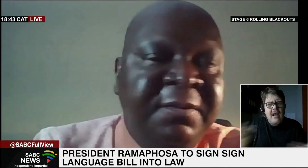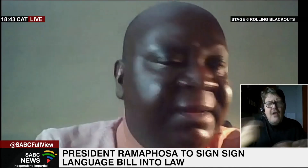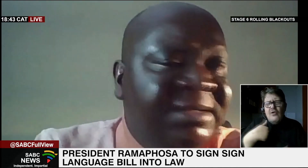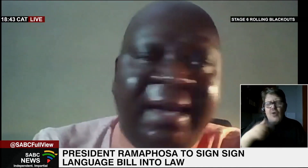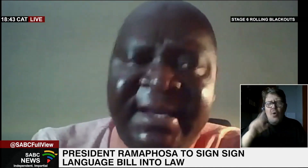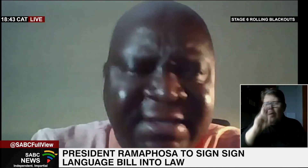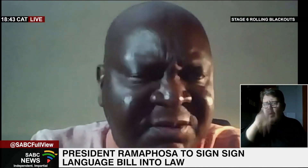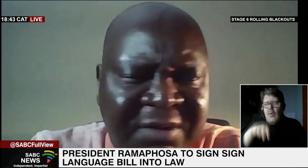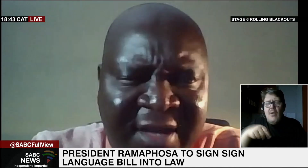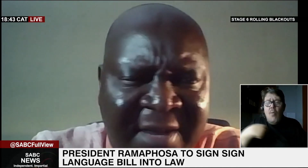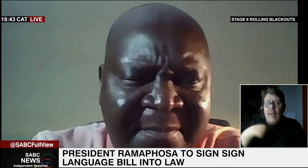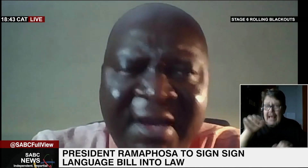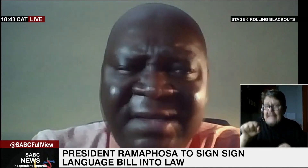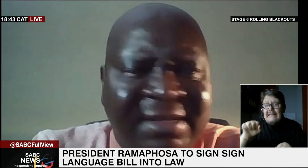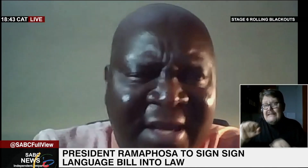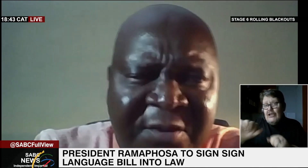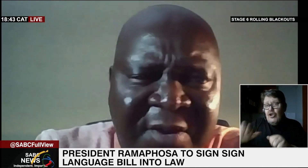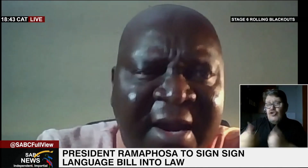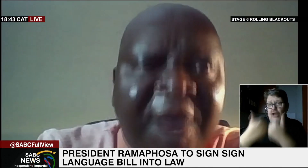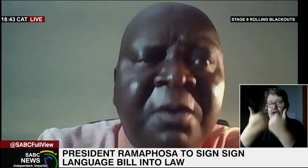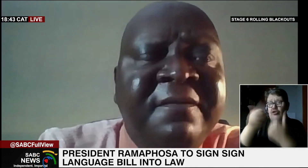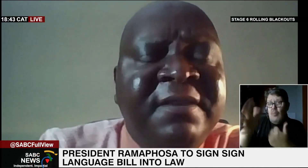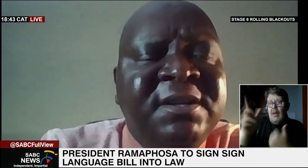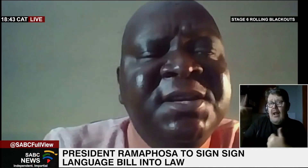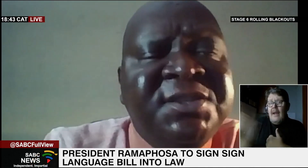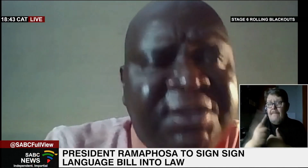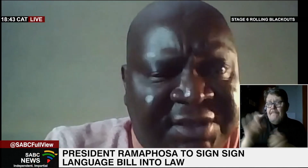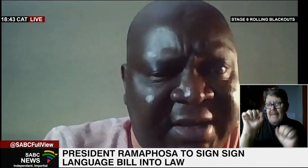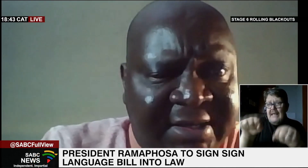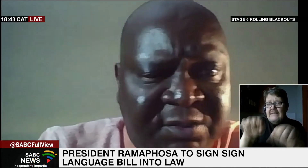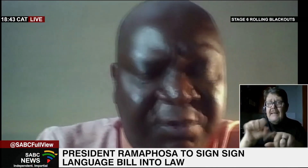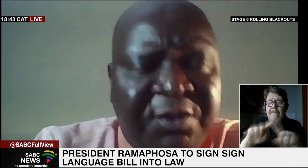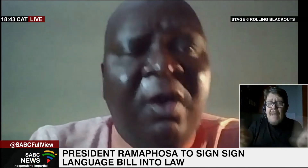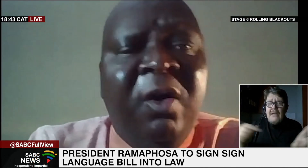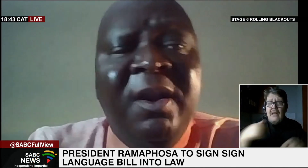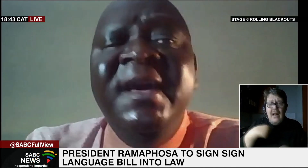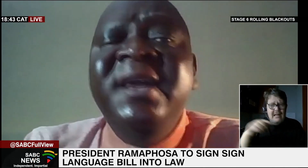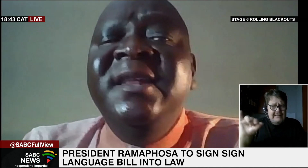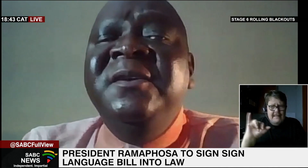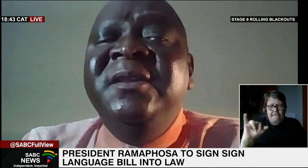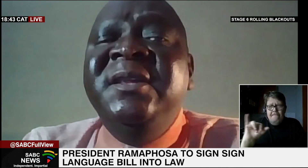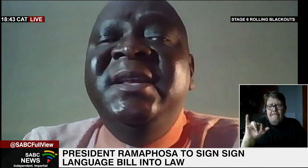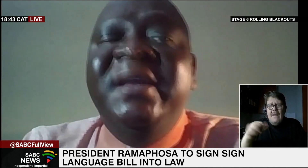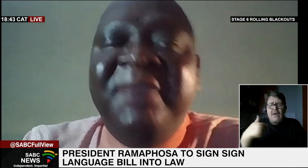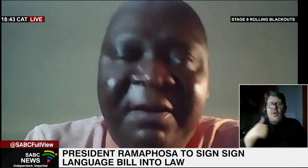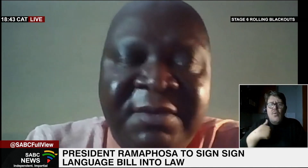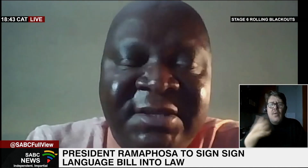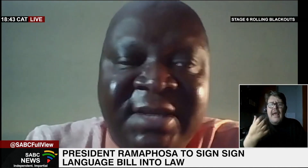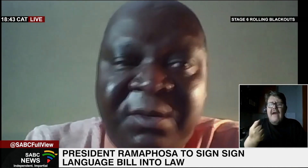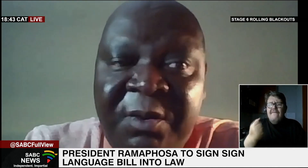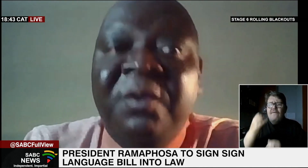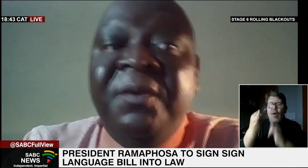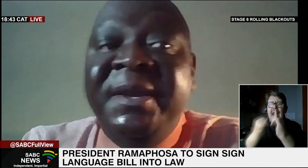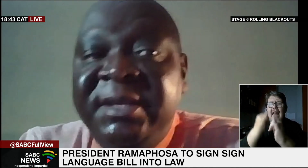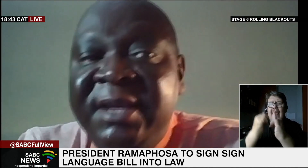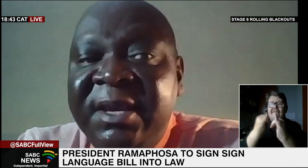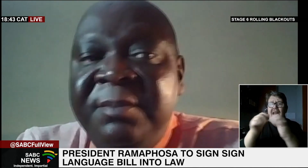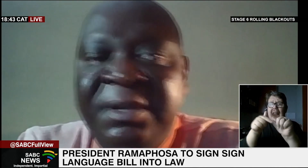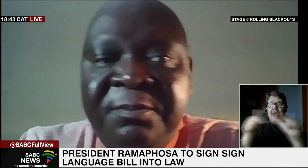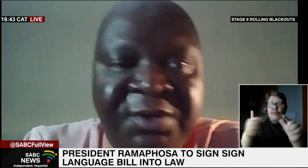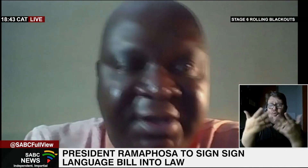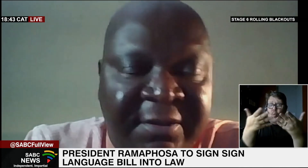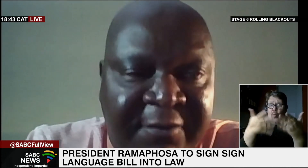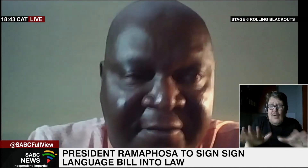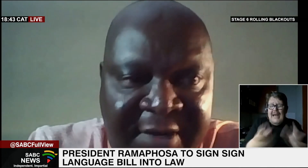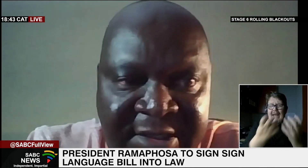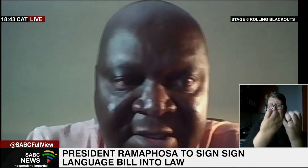with the challenges will come, just like we are now having serious challenges with all the 11 languages that were already being put at